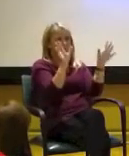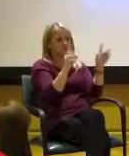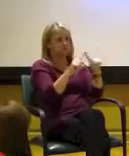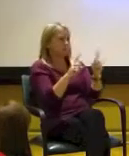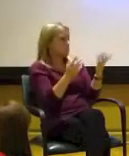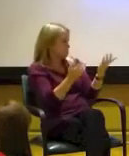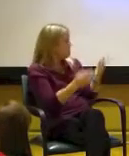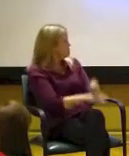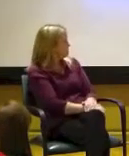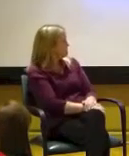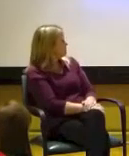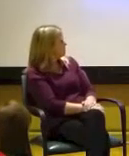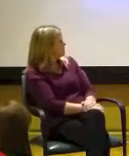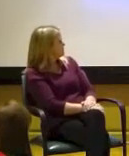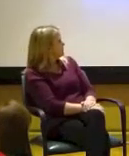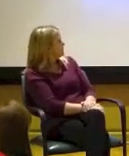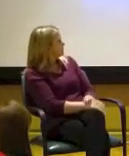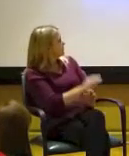myelomeningocele.